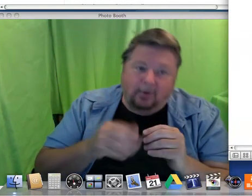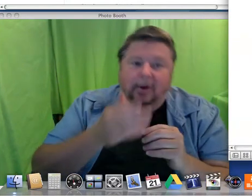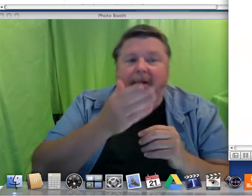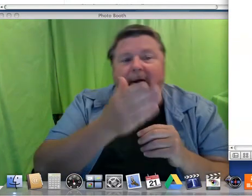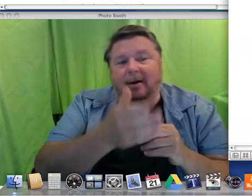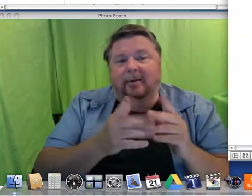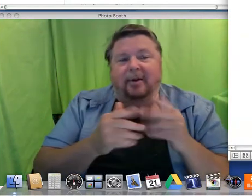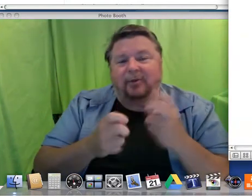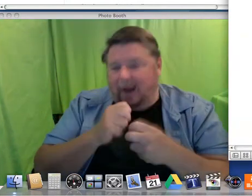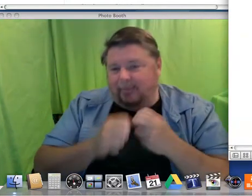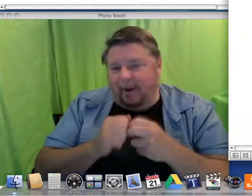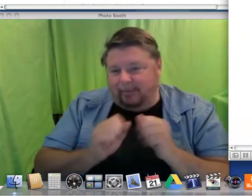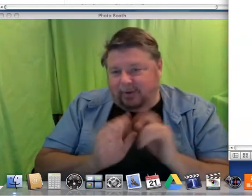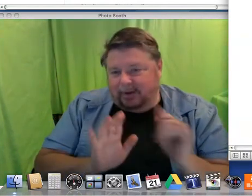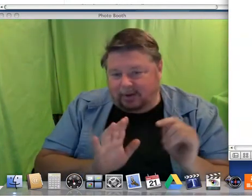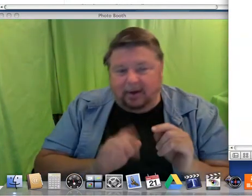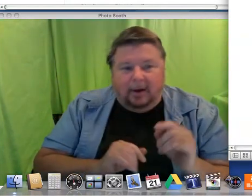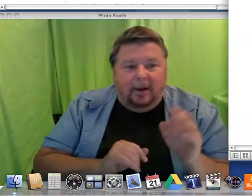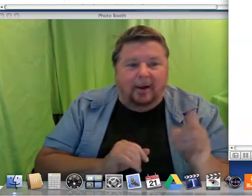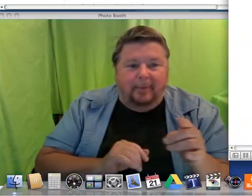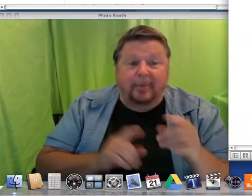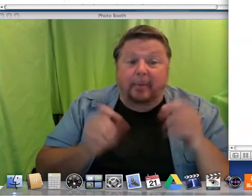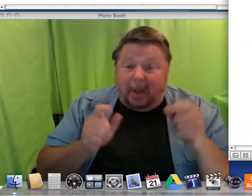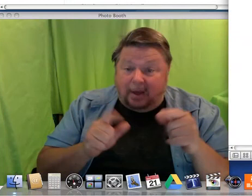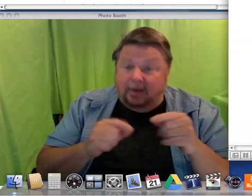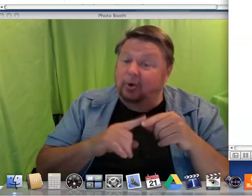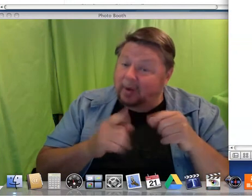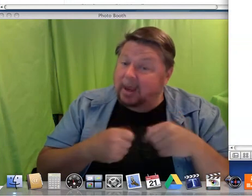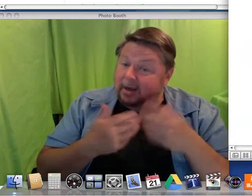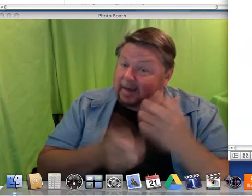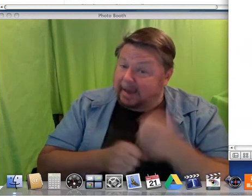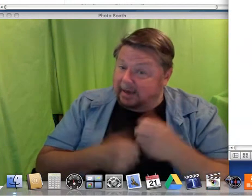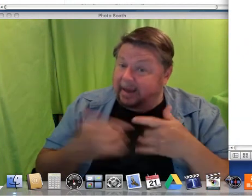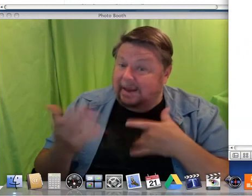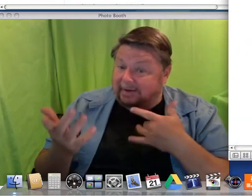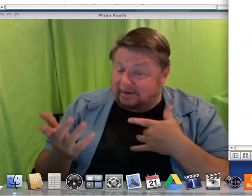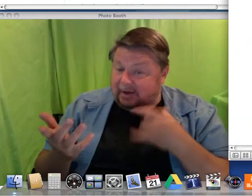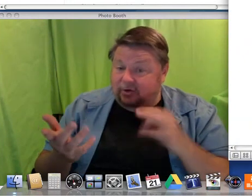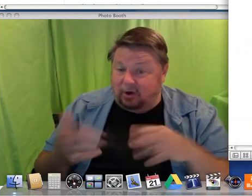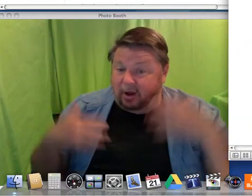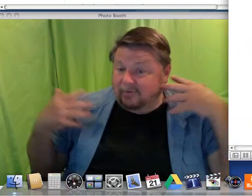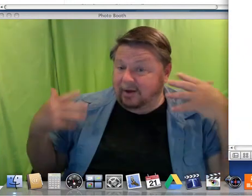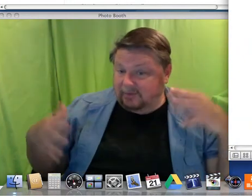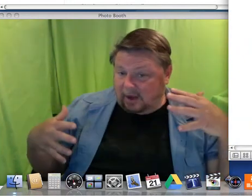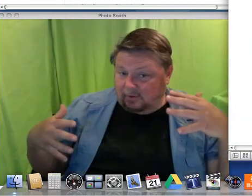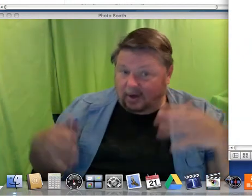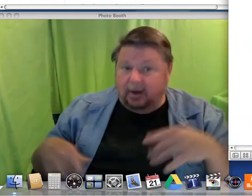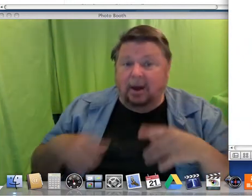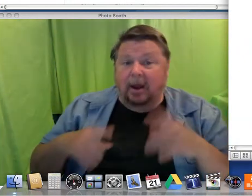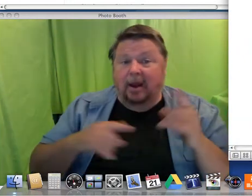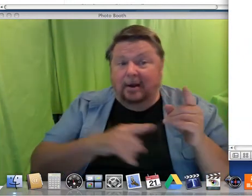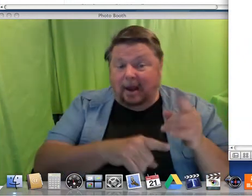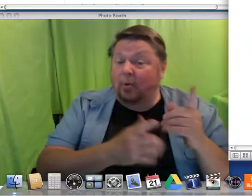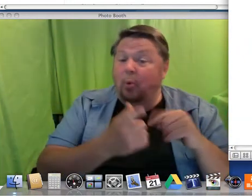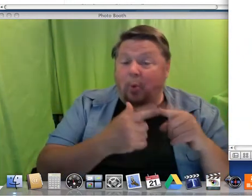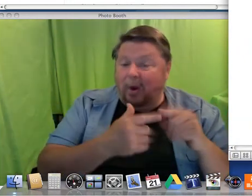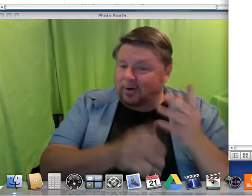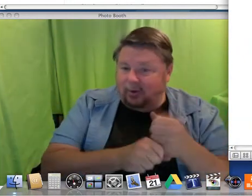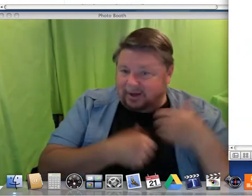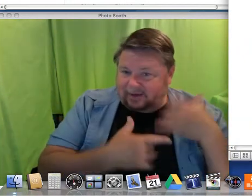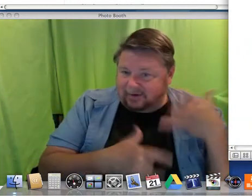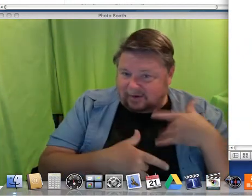go. There's a lot of problems with it. But you can get a sensation of sound. Now,